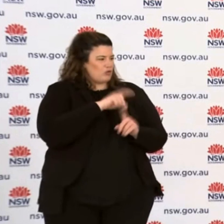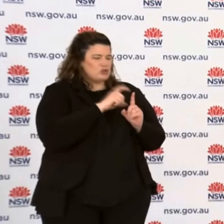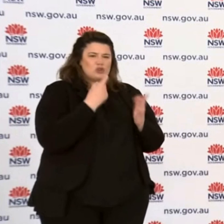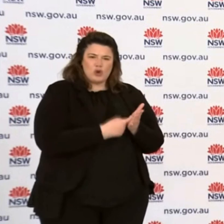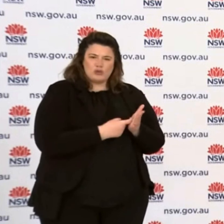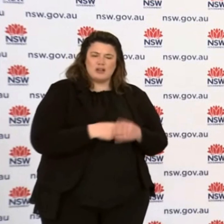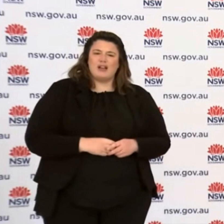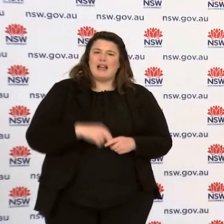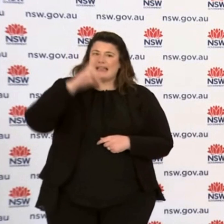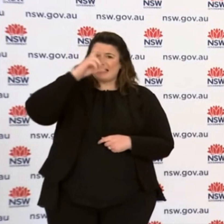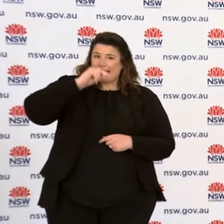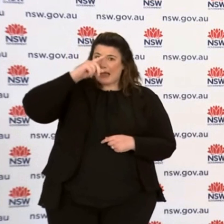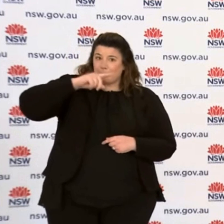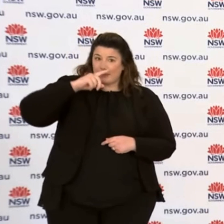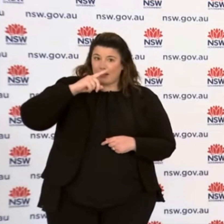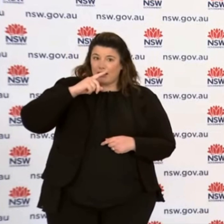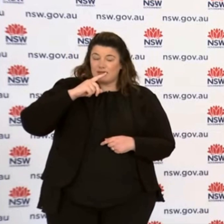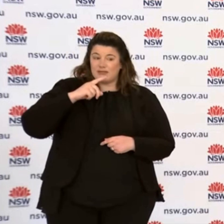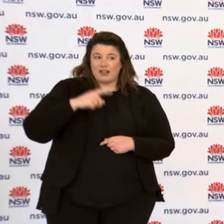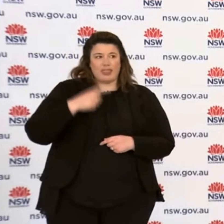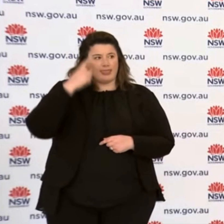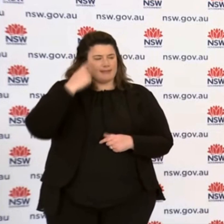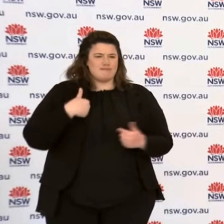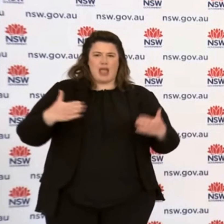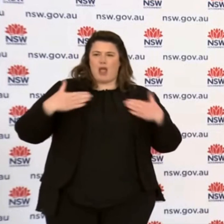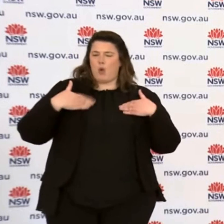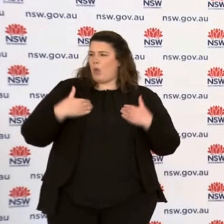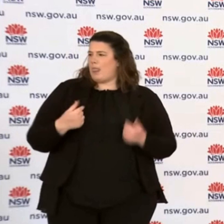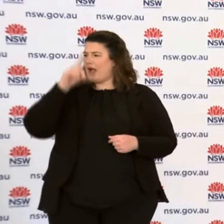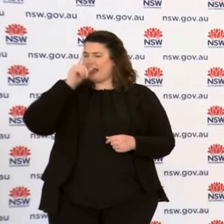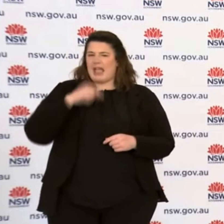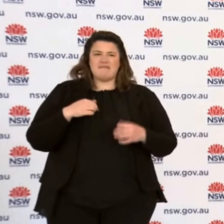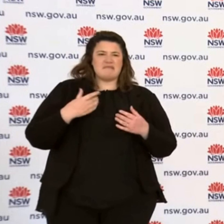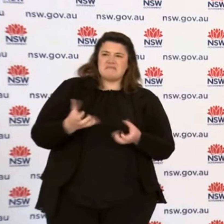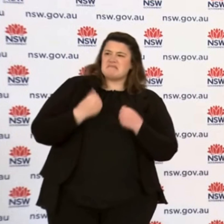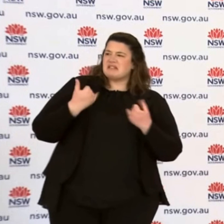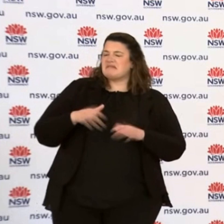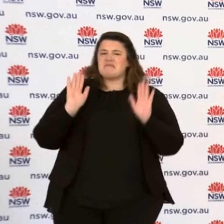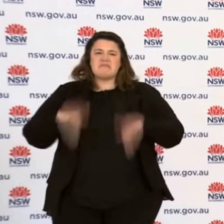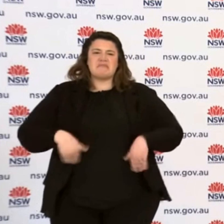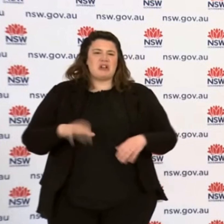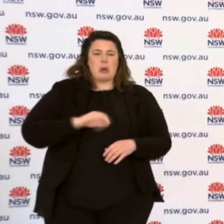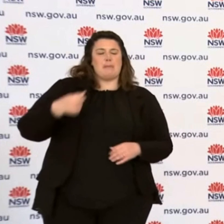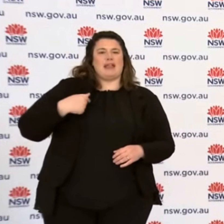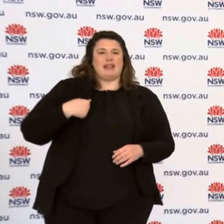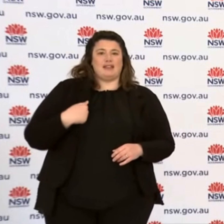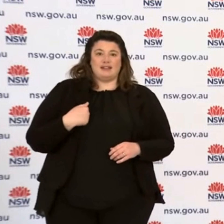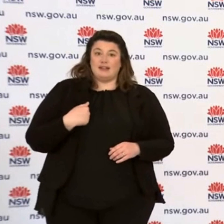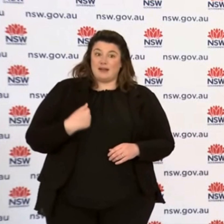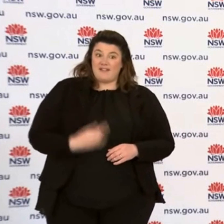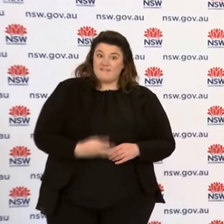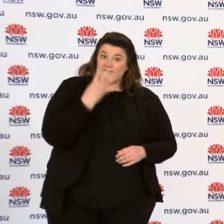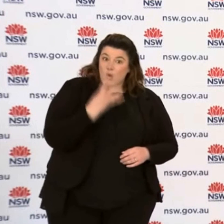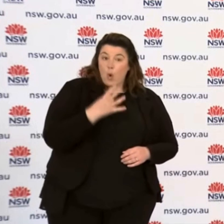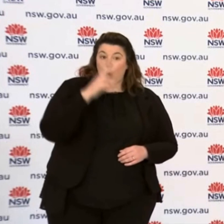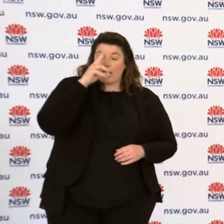people are not invincible. I know when you're young you think you're immortal, but you're not. And to have 4 young people in their